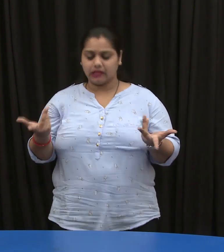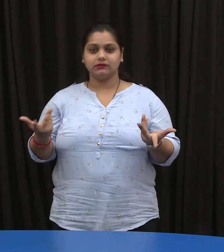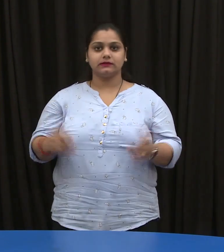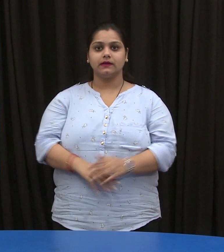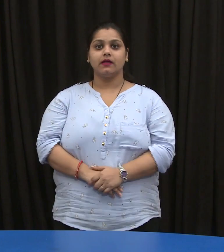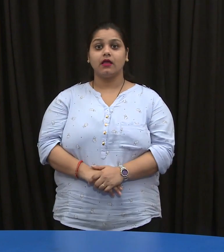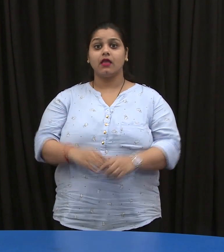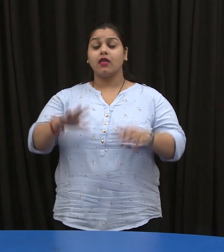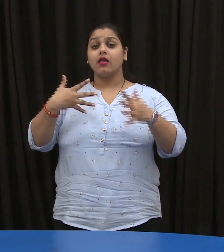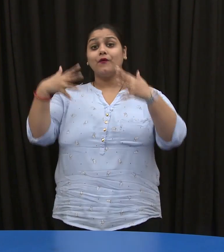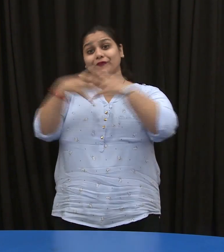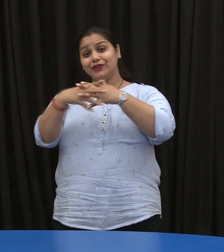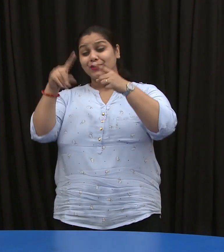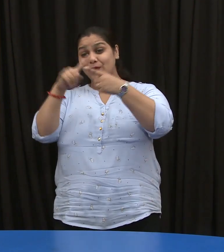Windows XP feature